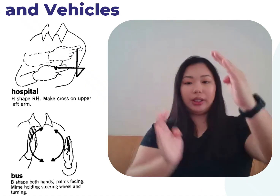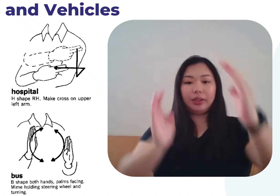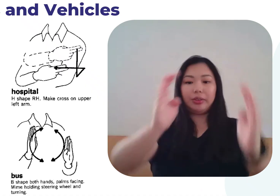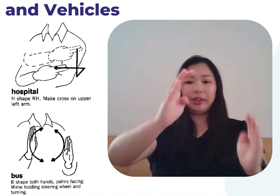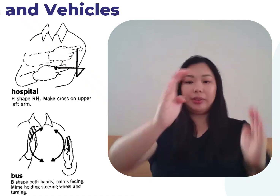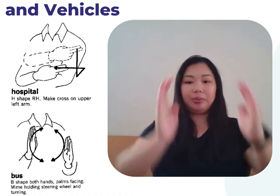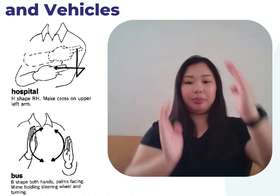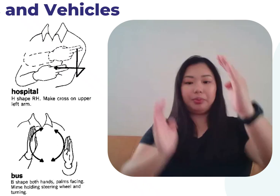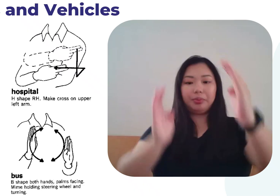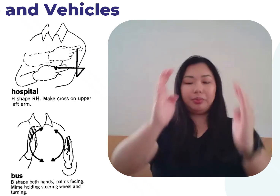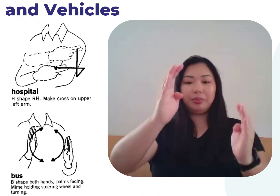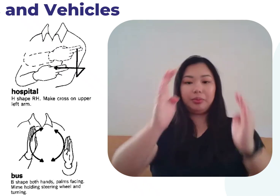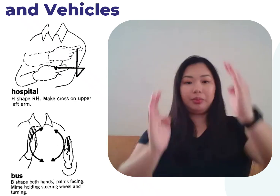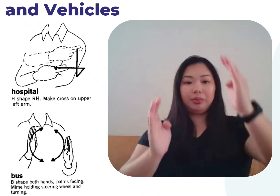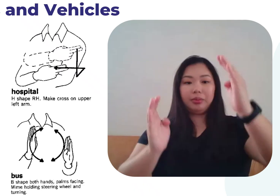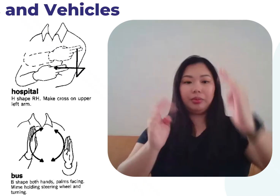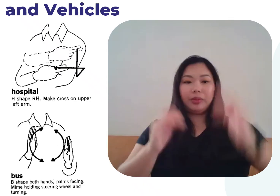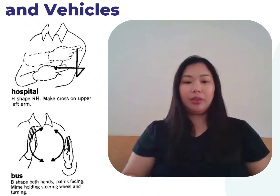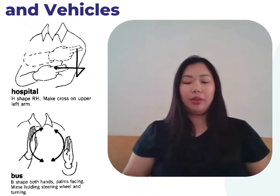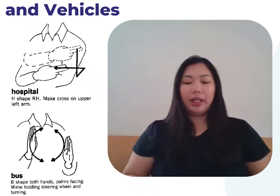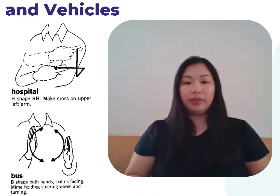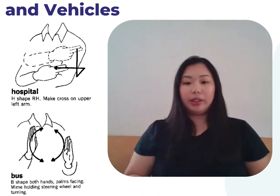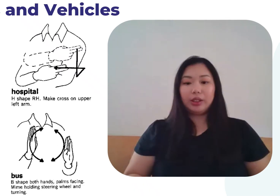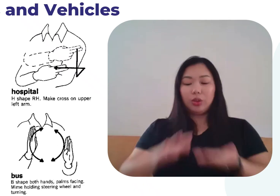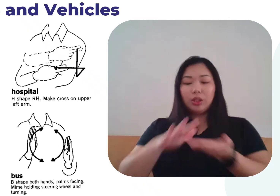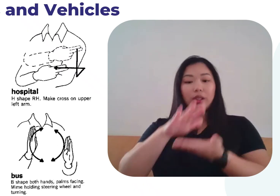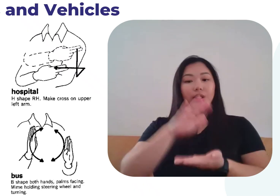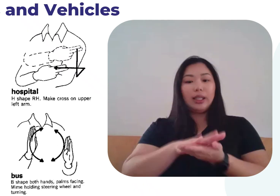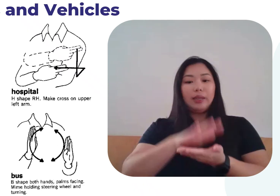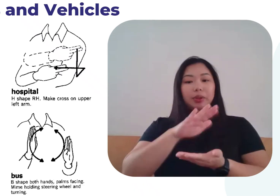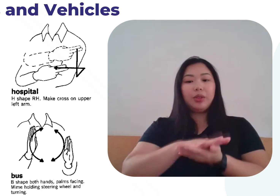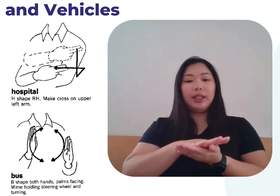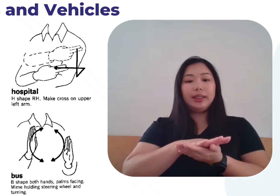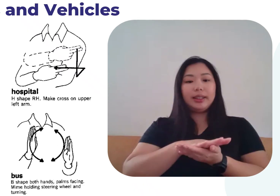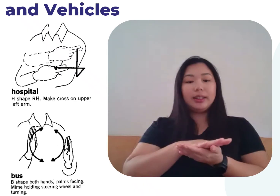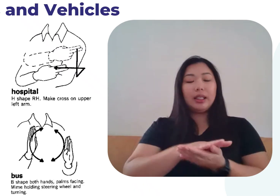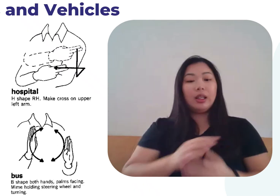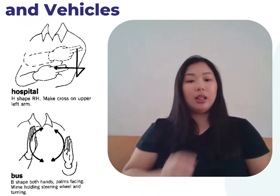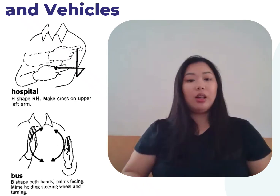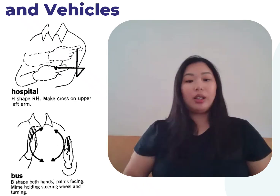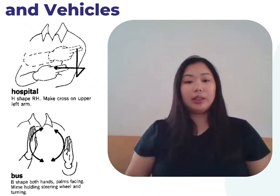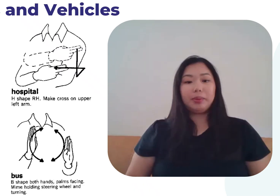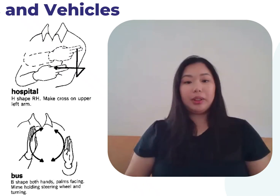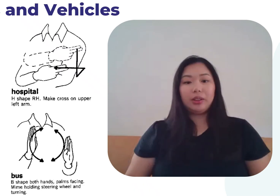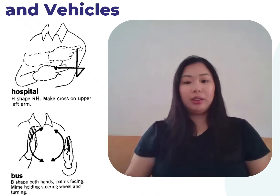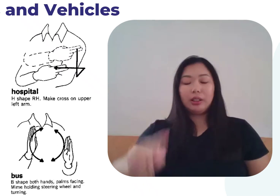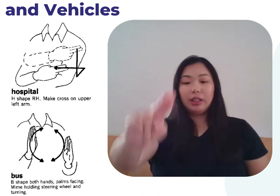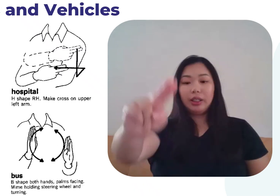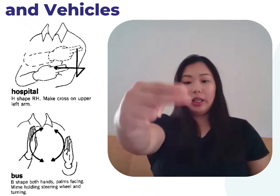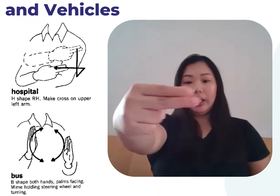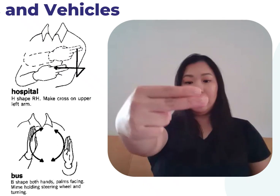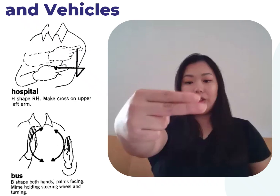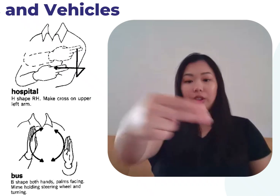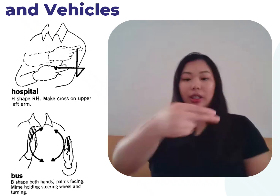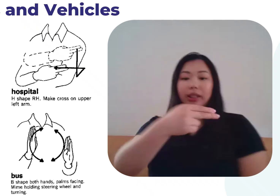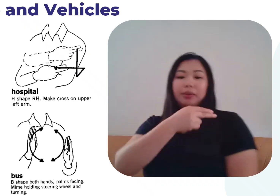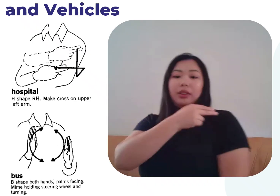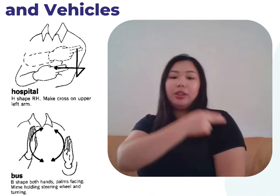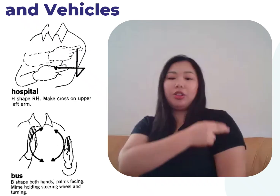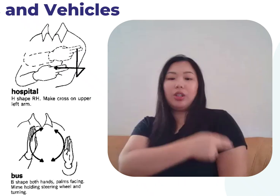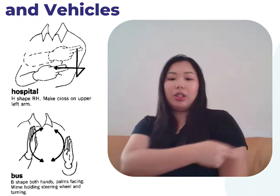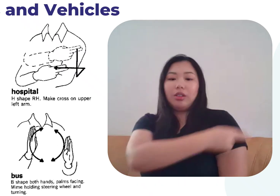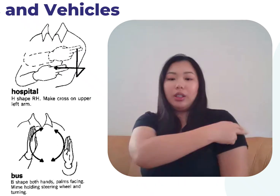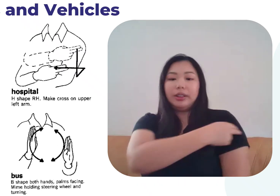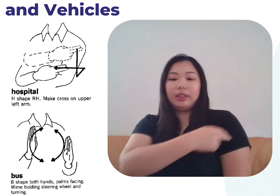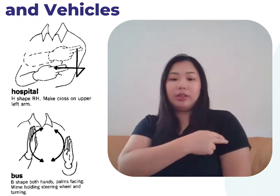the steering wheel. So we have school, clap twice, Hospital, H for hospital,